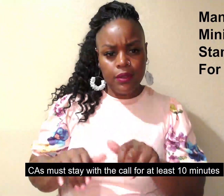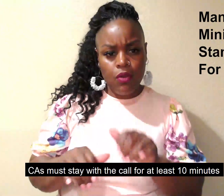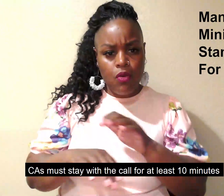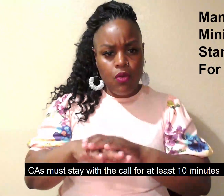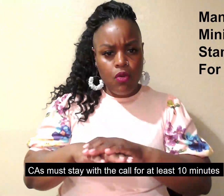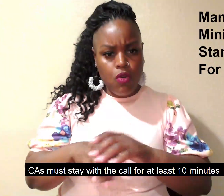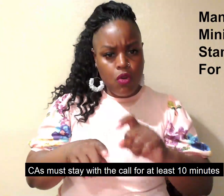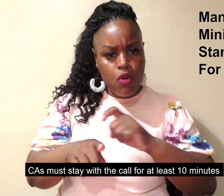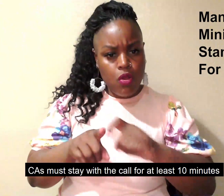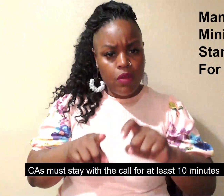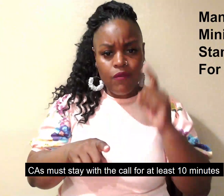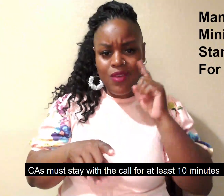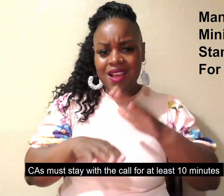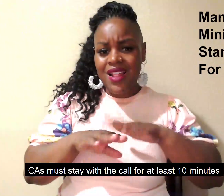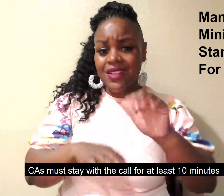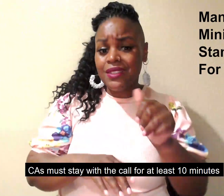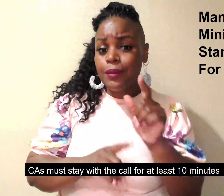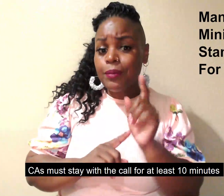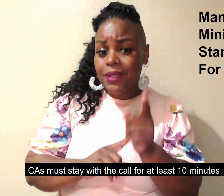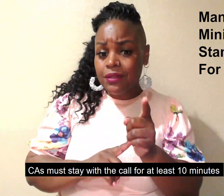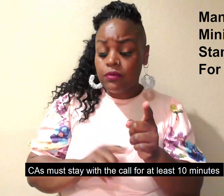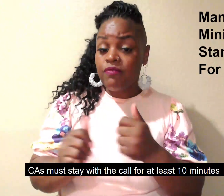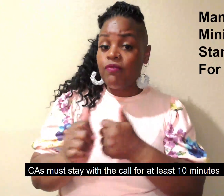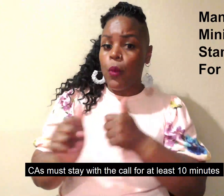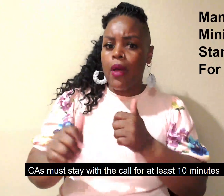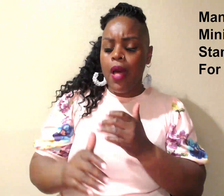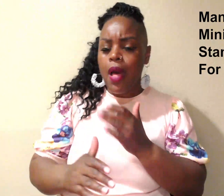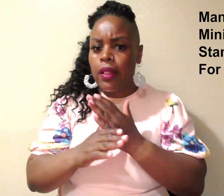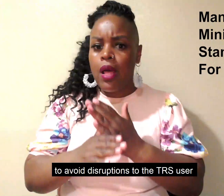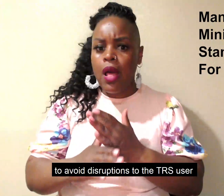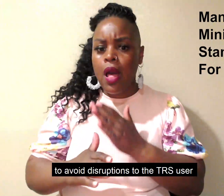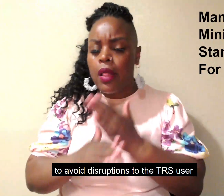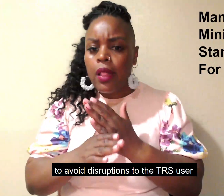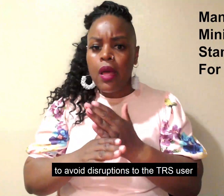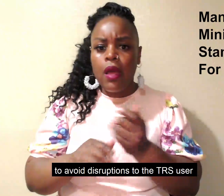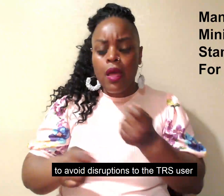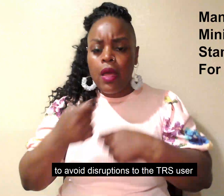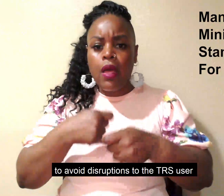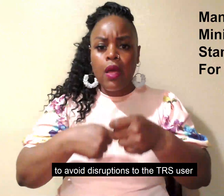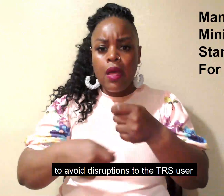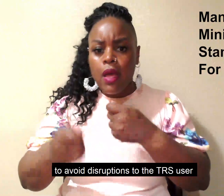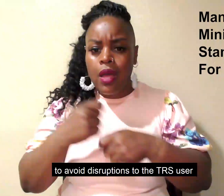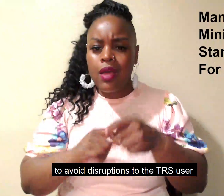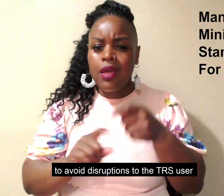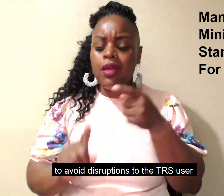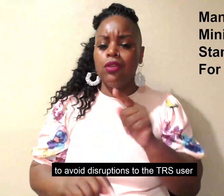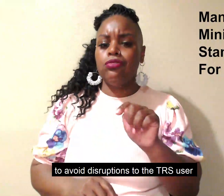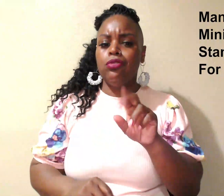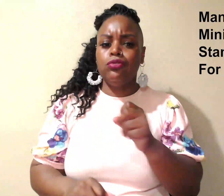CAs must stay with the call for at least 10 minutes to avoid disruptions to the TRS user.